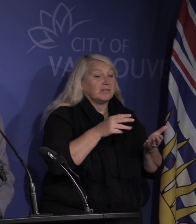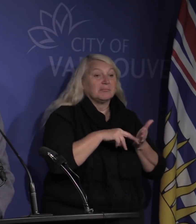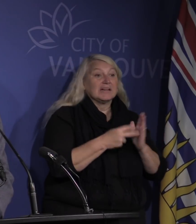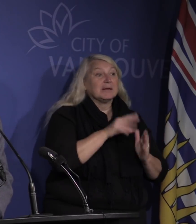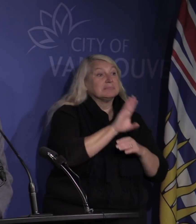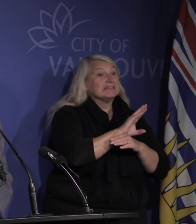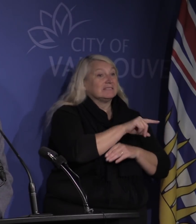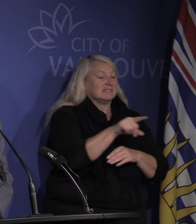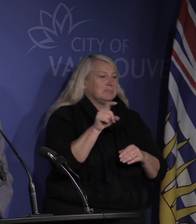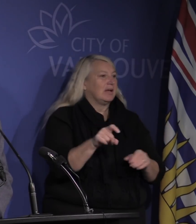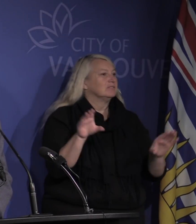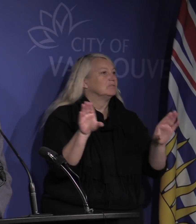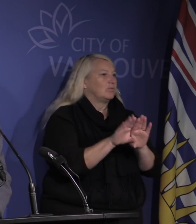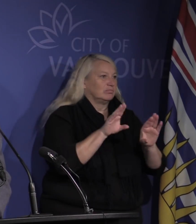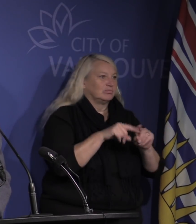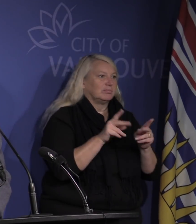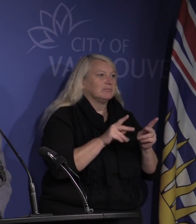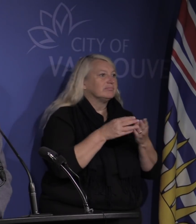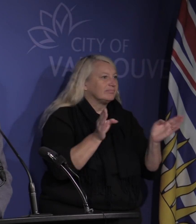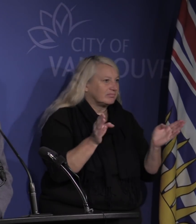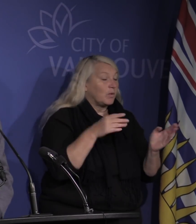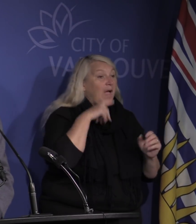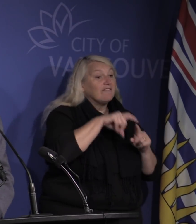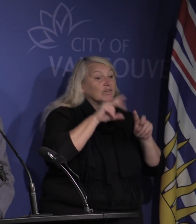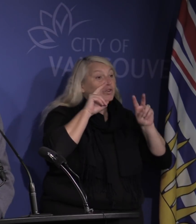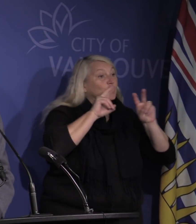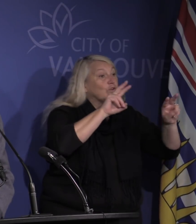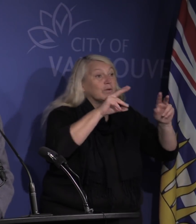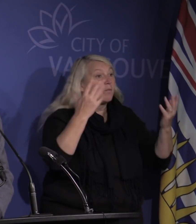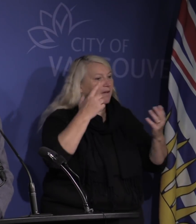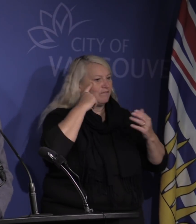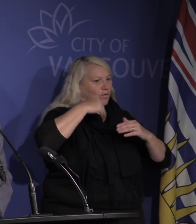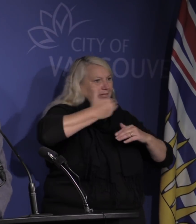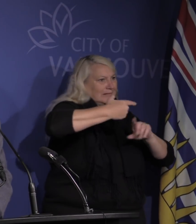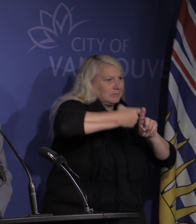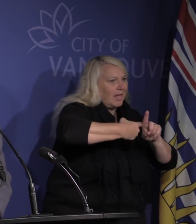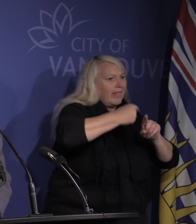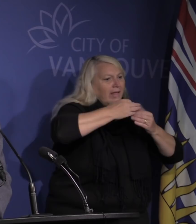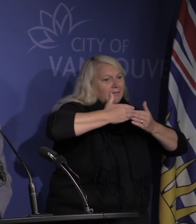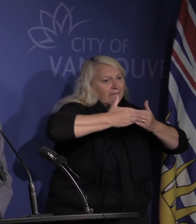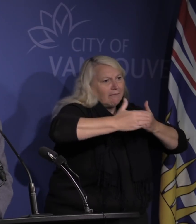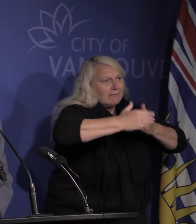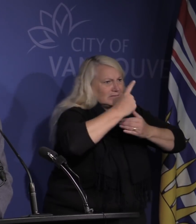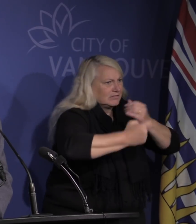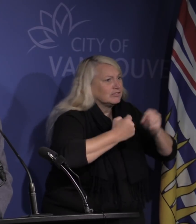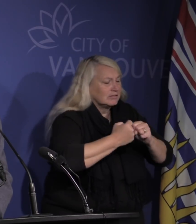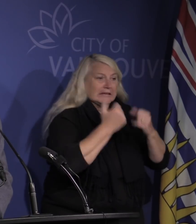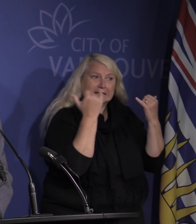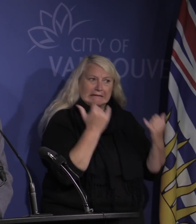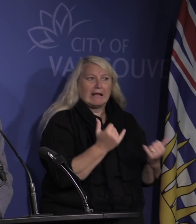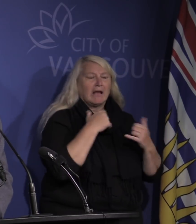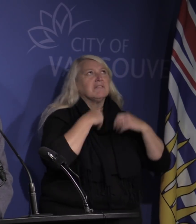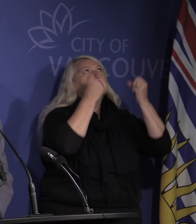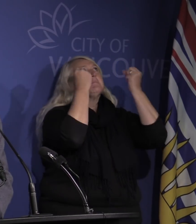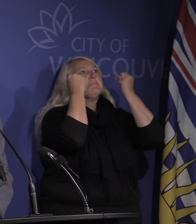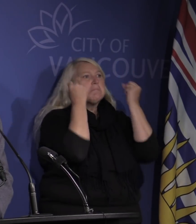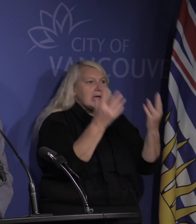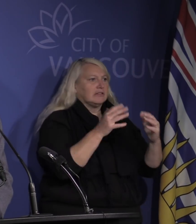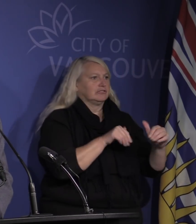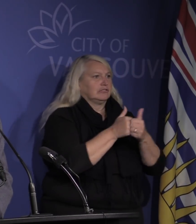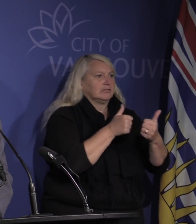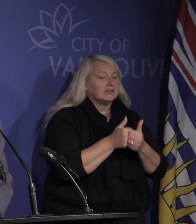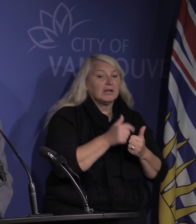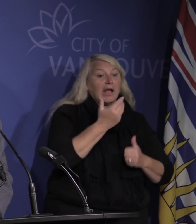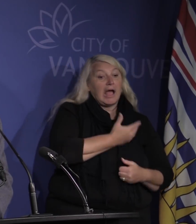We also need to think of the year ahead, next month, and the many months that will follow. We have significant challenges that are facing our most